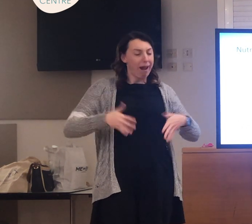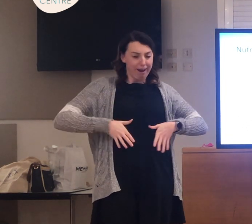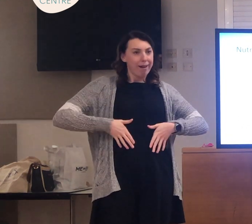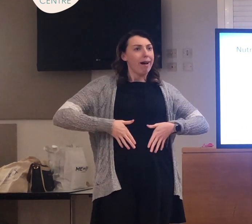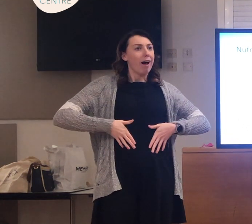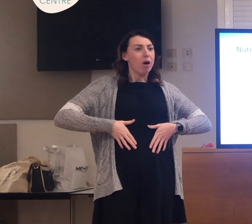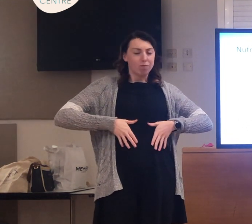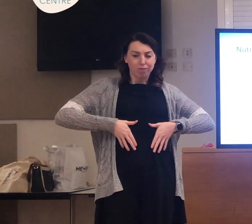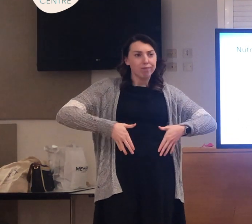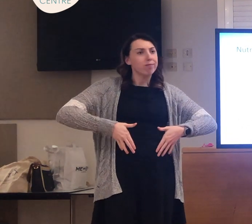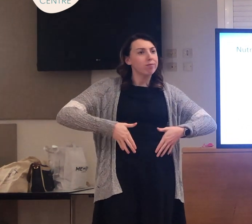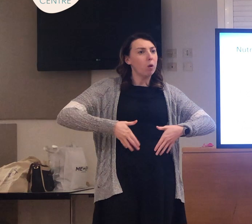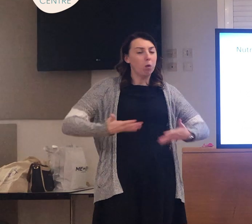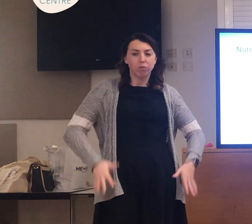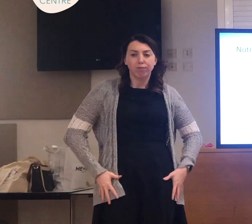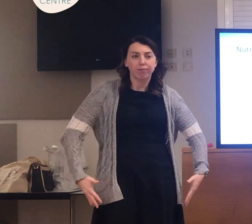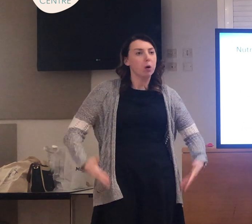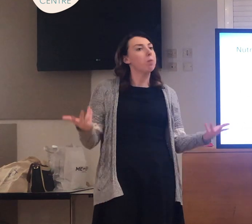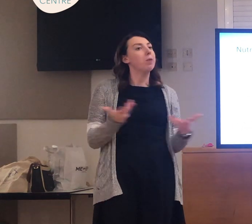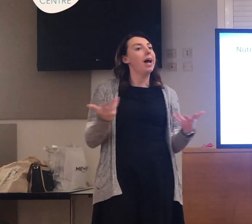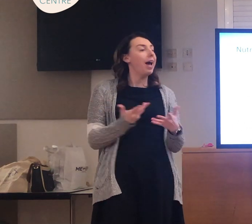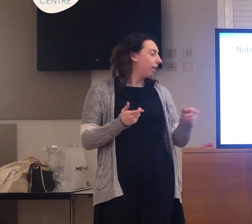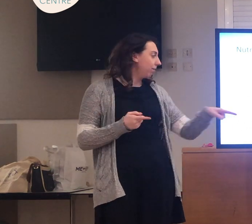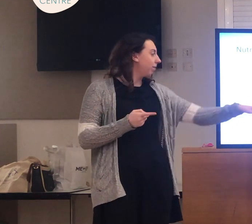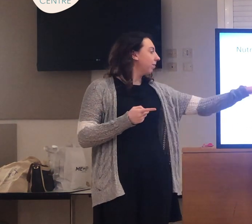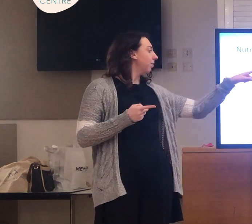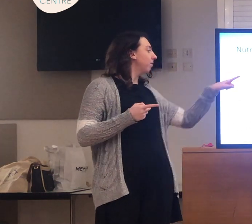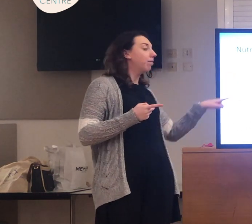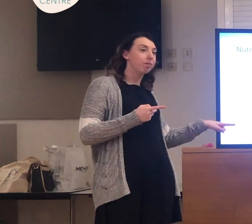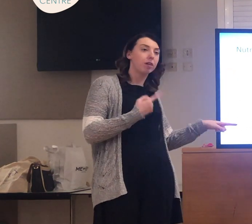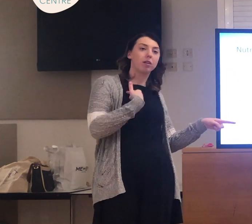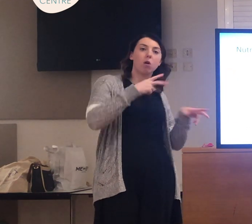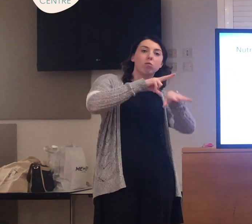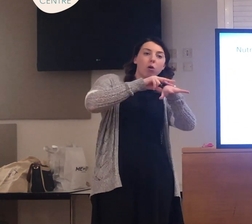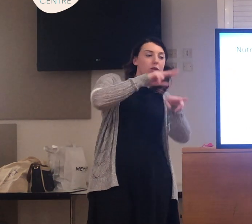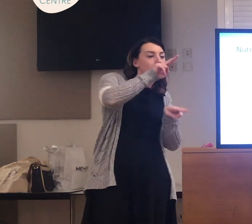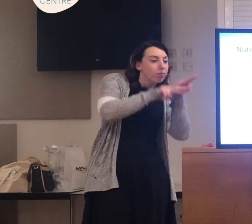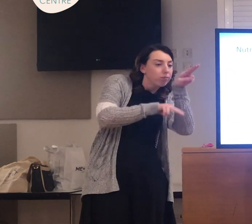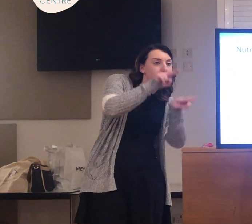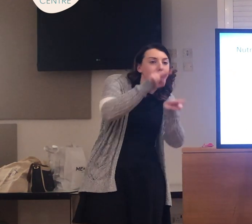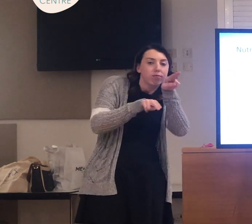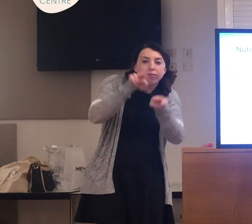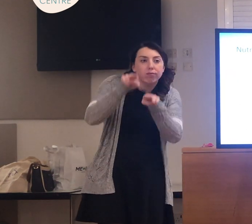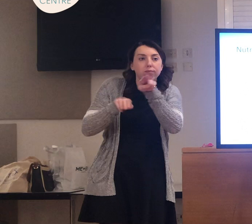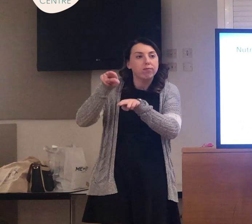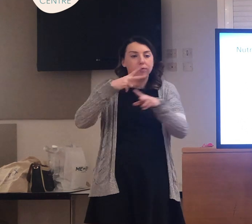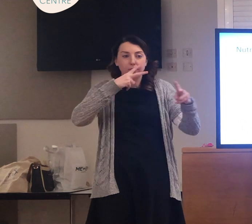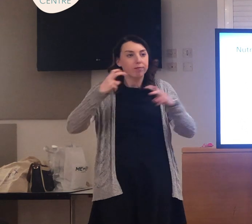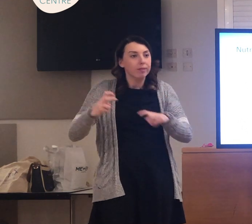tummy. And these are markers that suggest that things